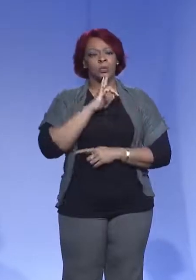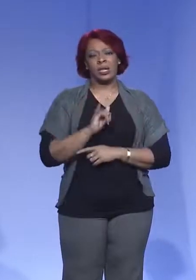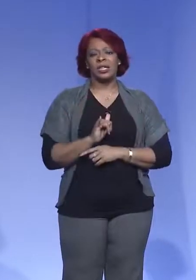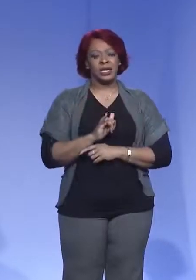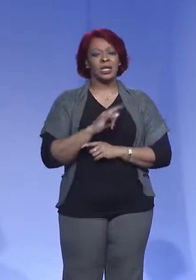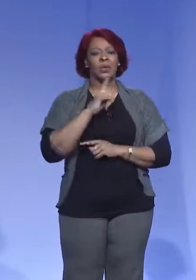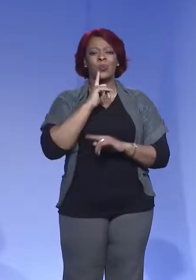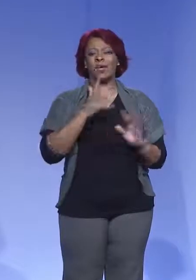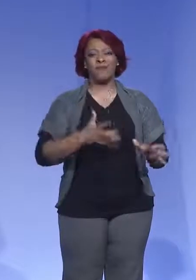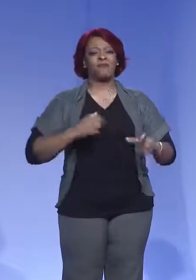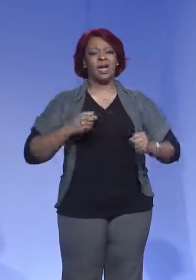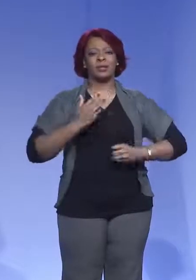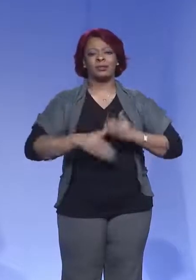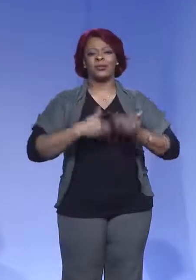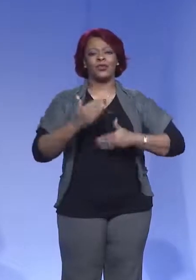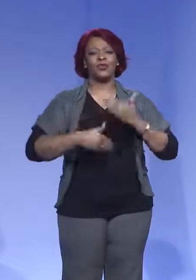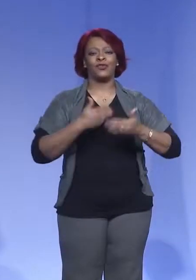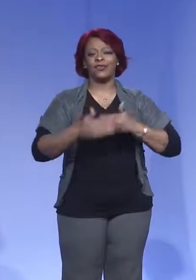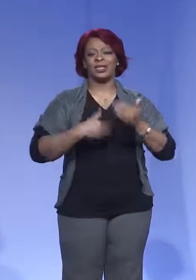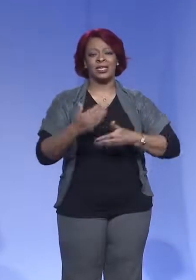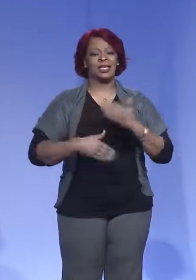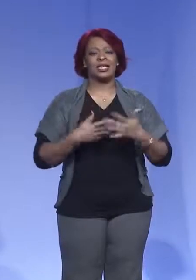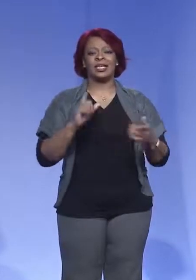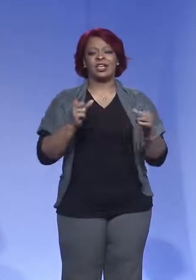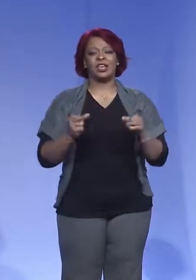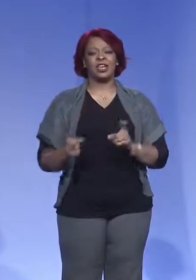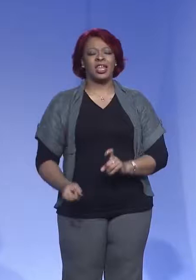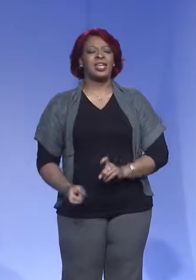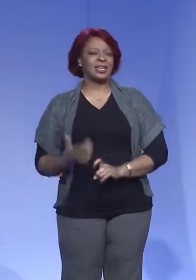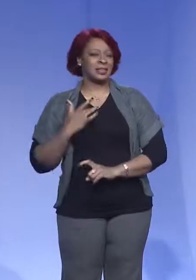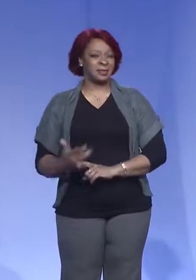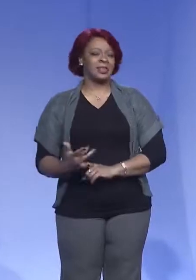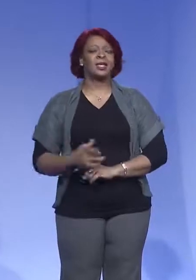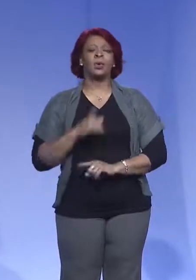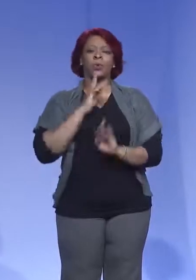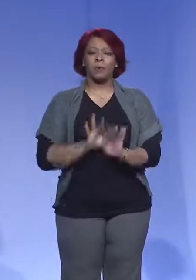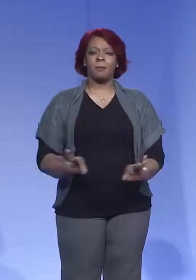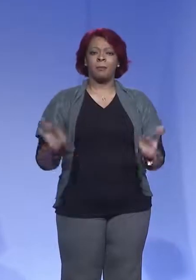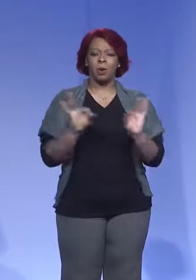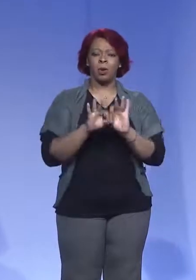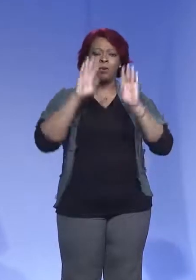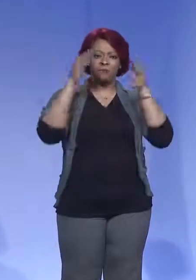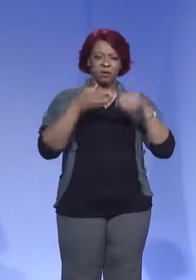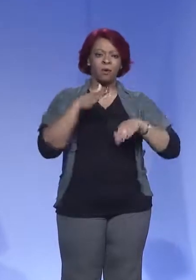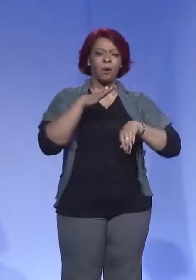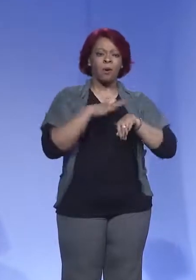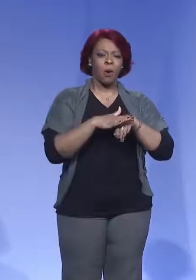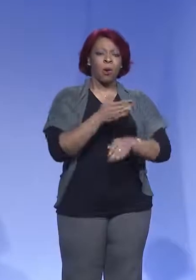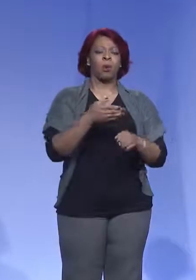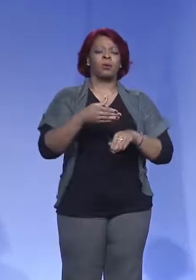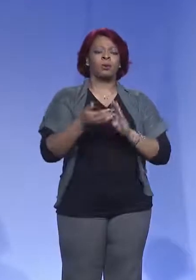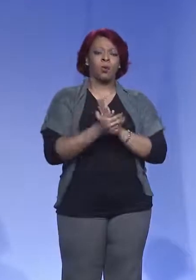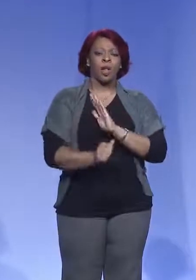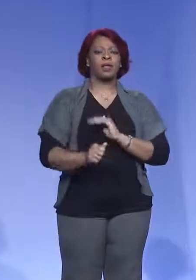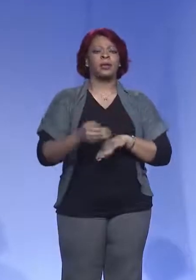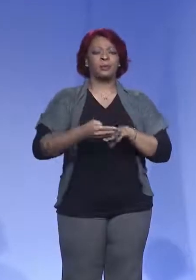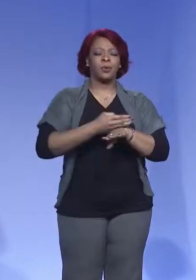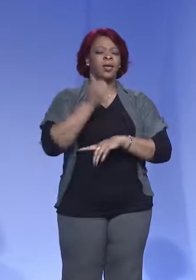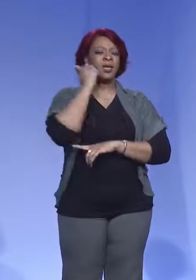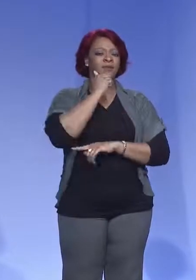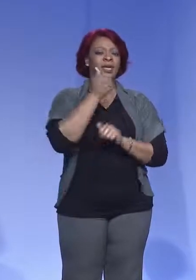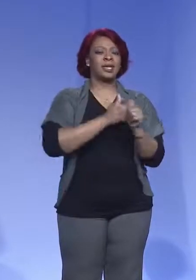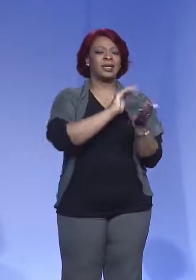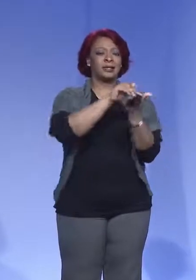a fairly fast-moving train, and it changes regularly. And so it's important that we focus on quality improvement every day at every